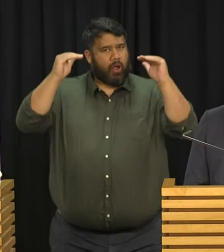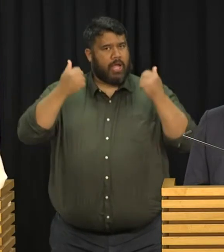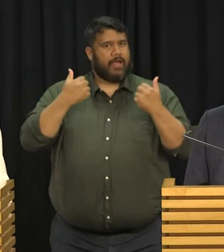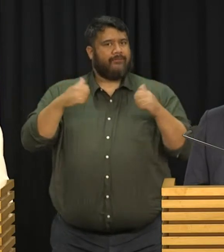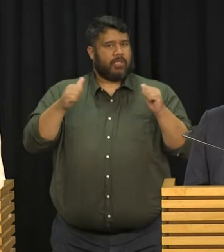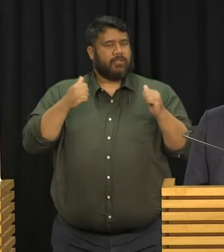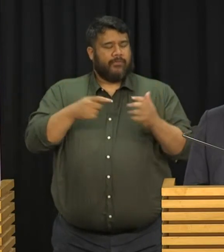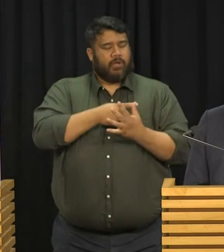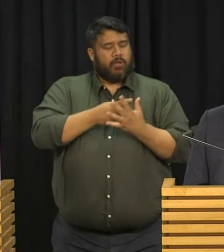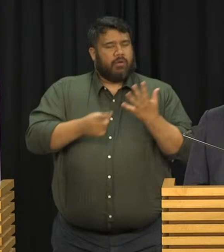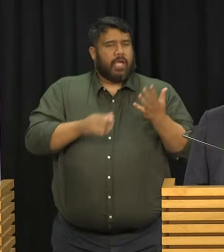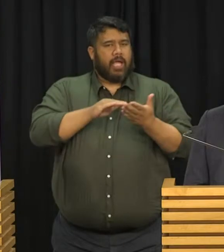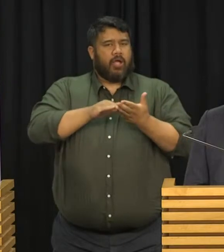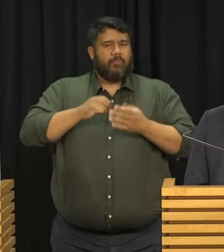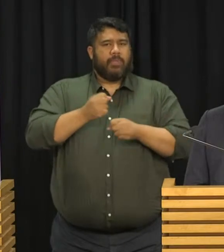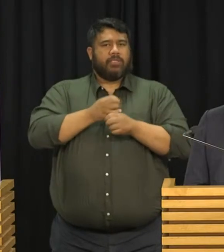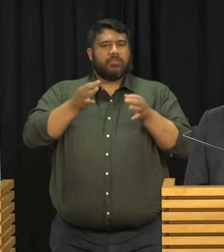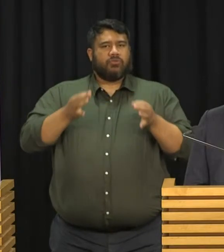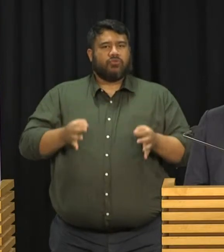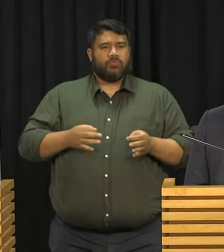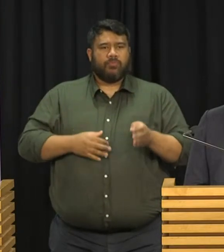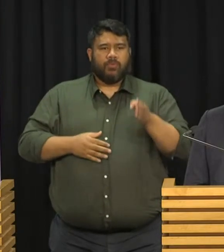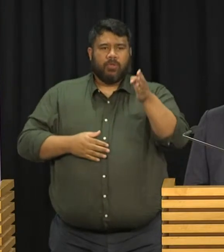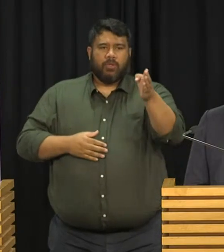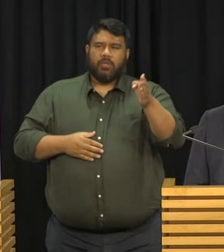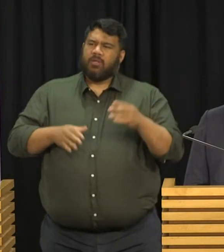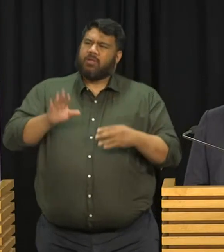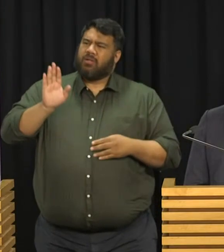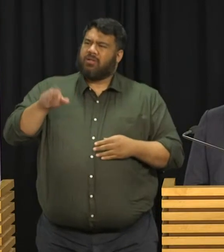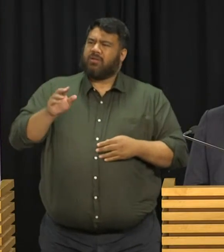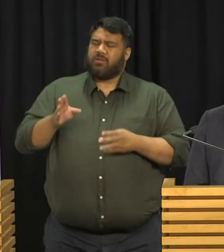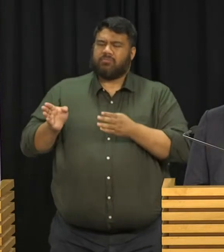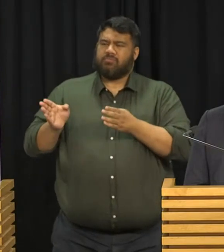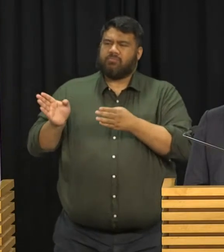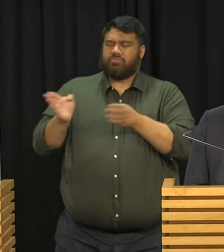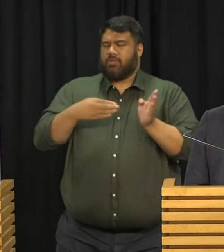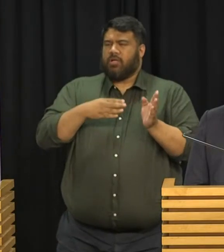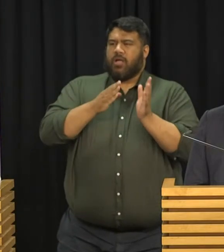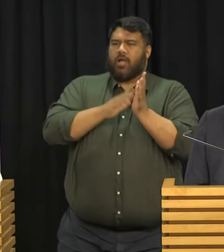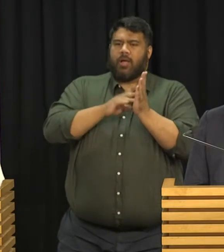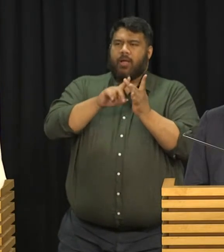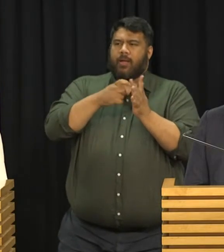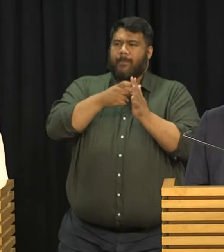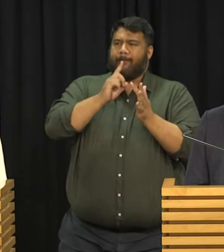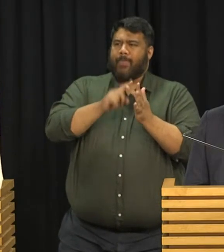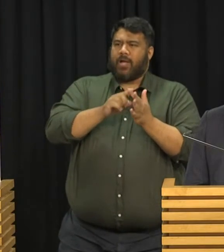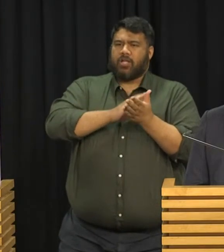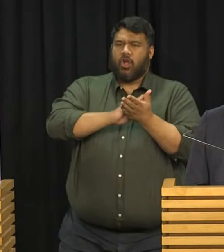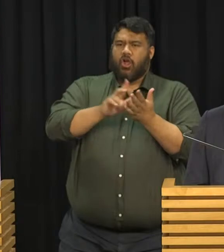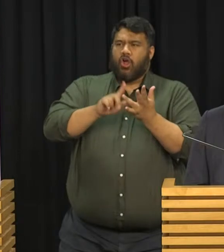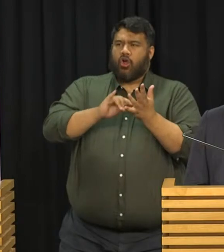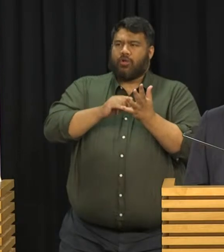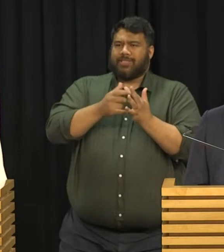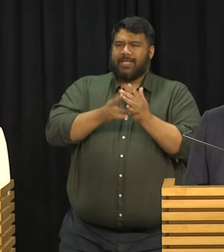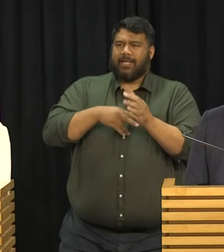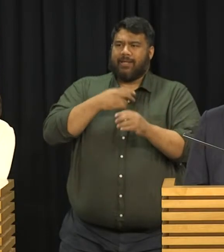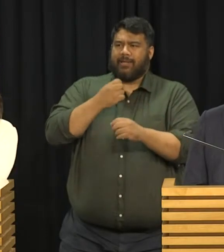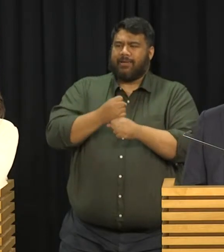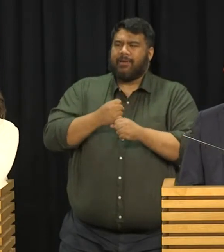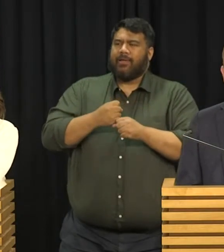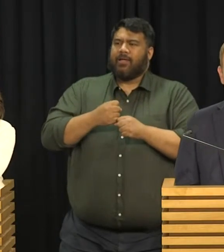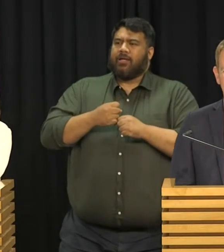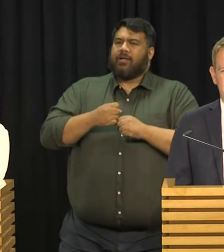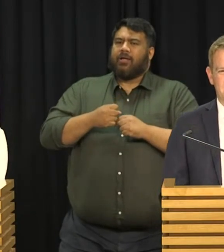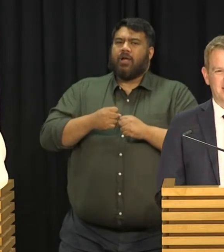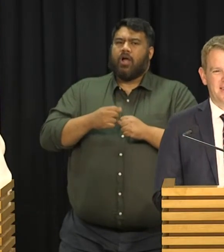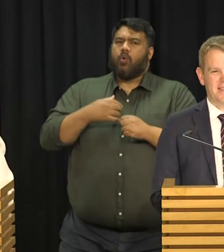our thinking. Ben? Mike Hosking is angry this morning. I was actually going to give ZB the chance to ask that question first. So, look, do you know